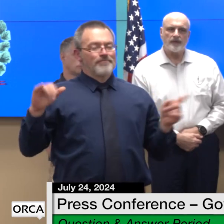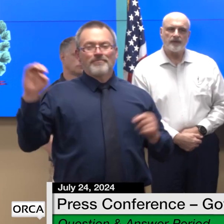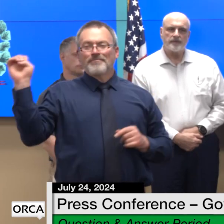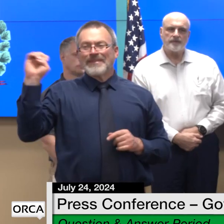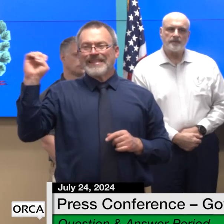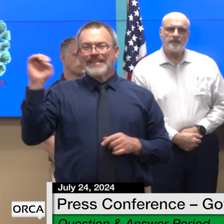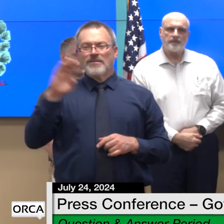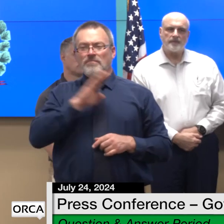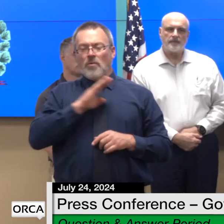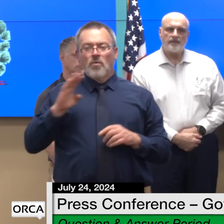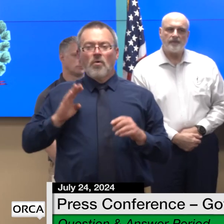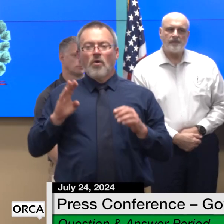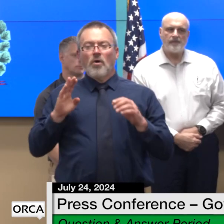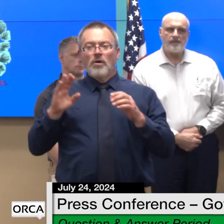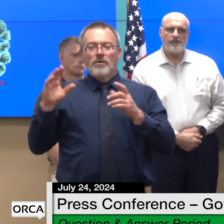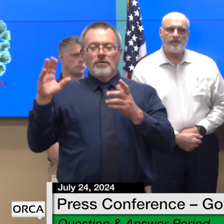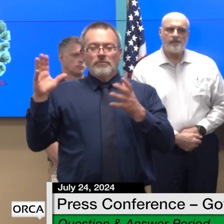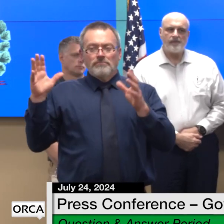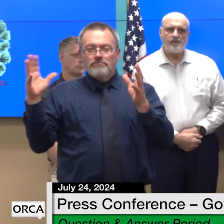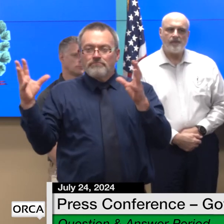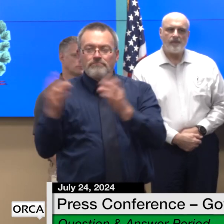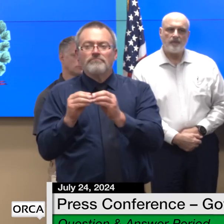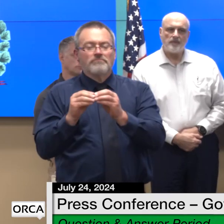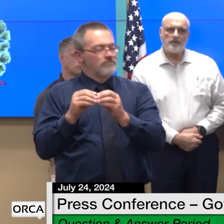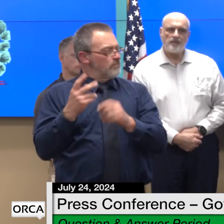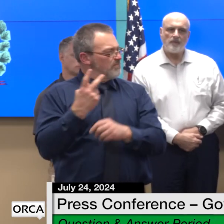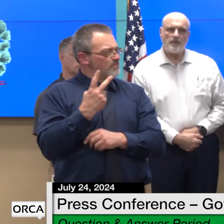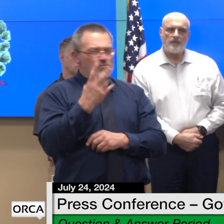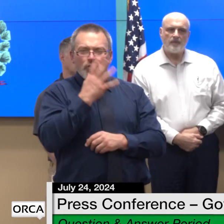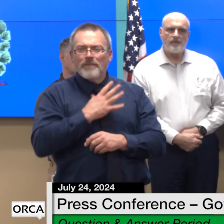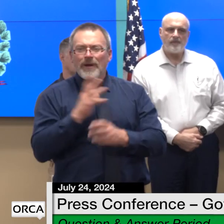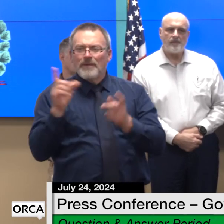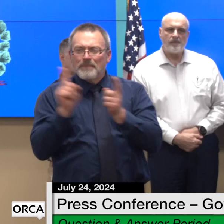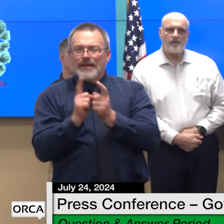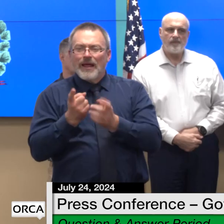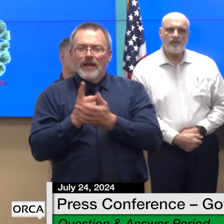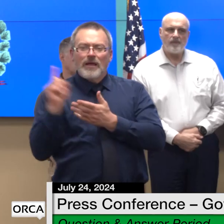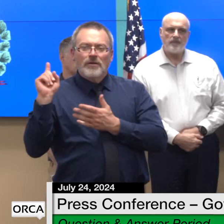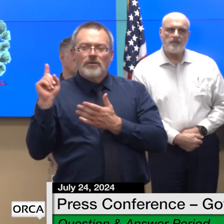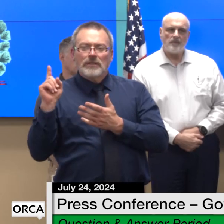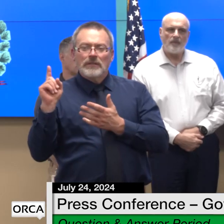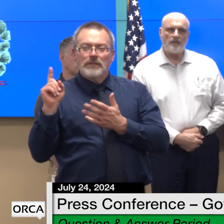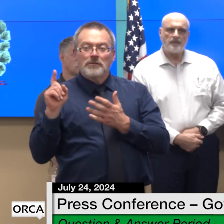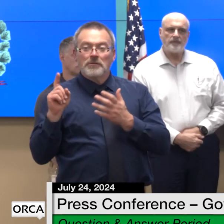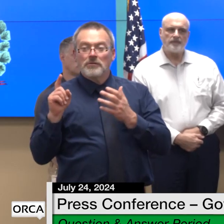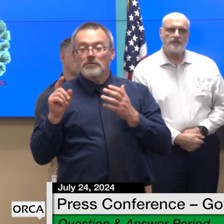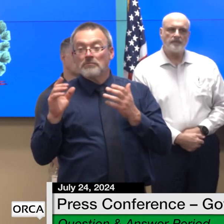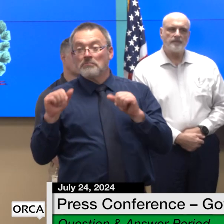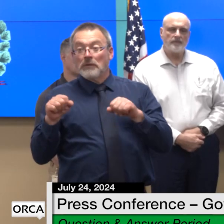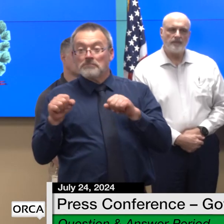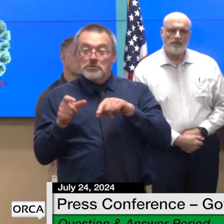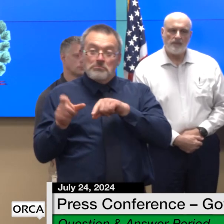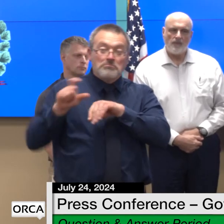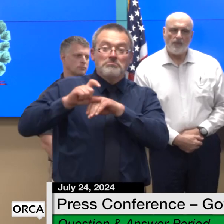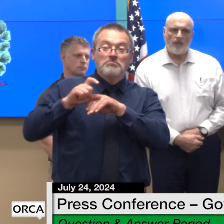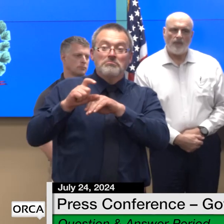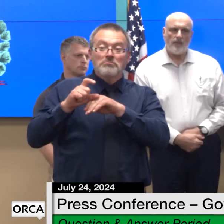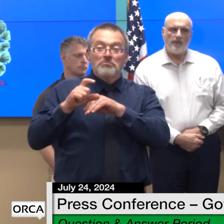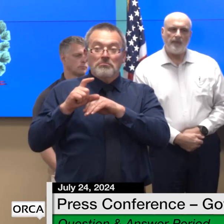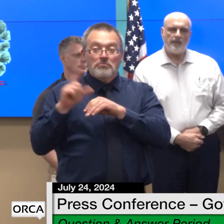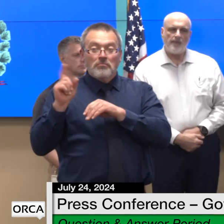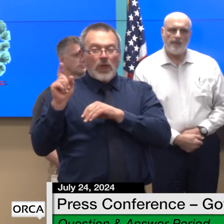Tom Cabet and Jeff Carr last week. Maybe surplus-ish? What did you hear? With Jeff Carr. Oh, just Jeff. Okay.